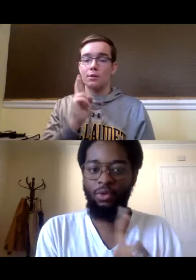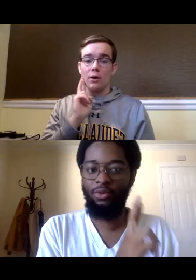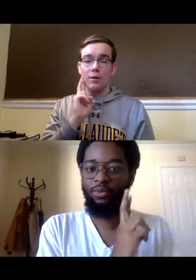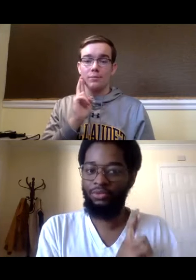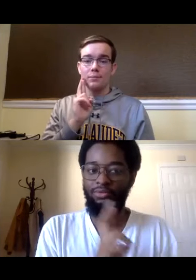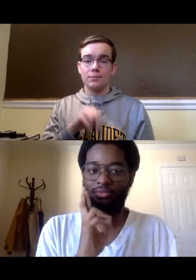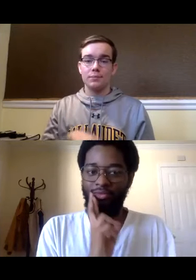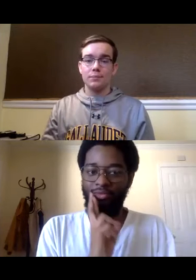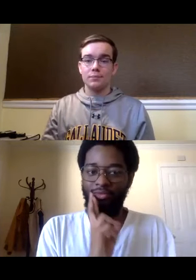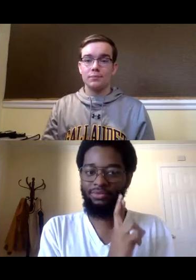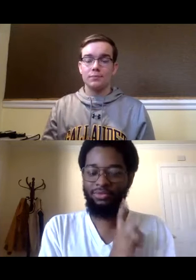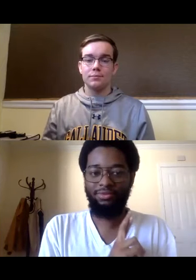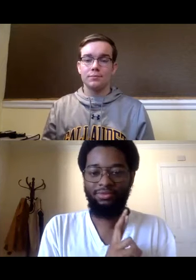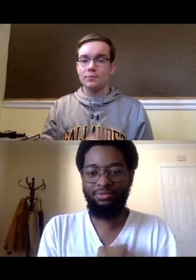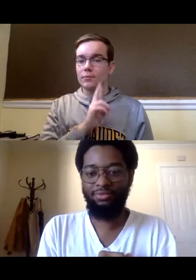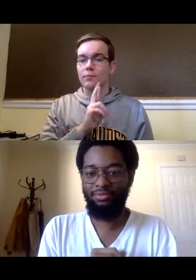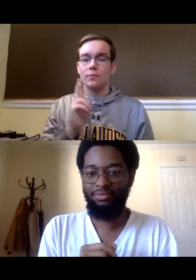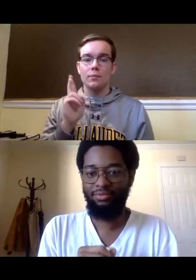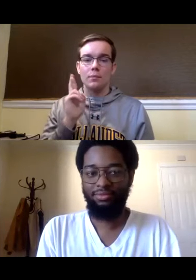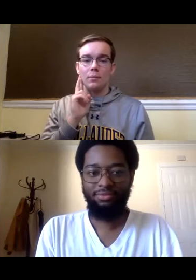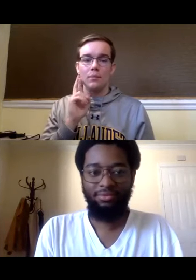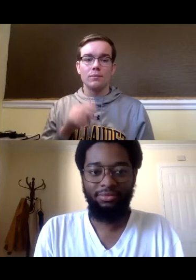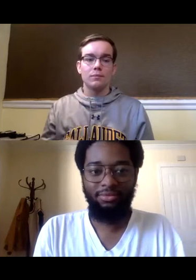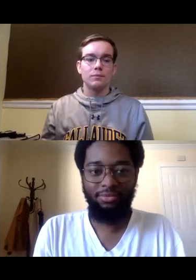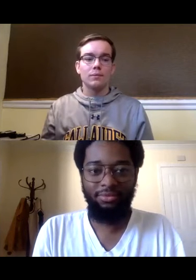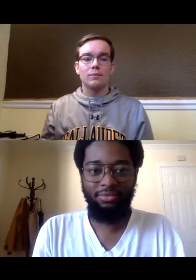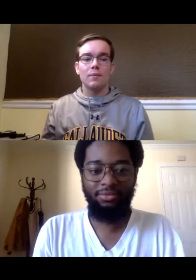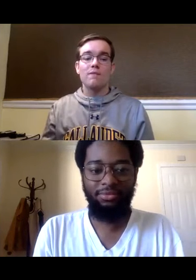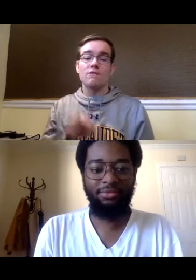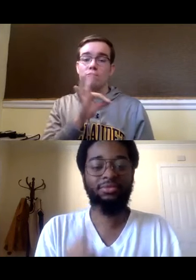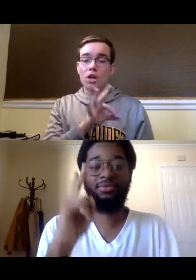The next sign is restaurant. Right.